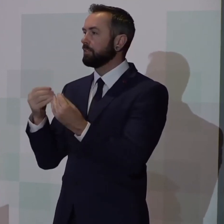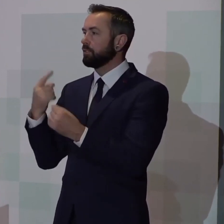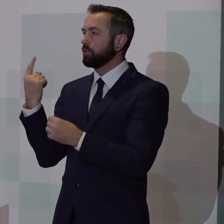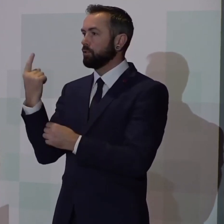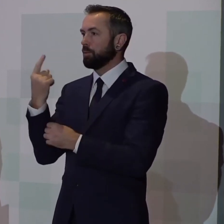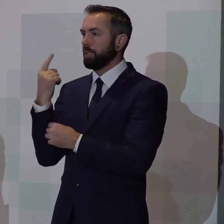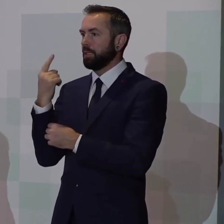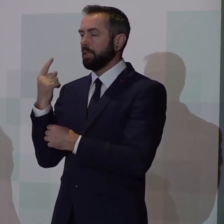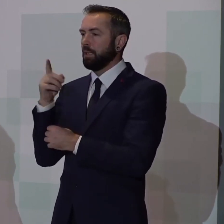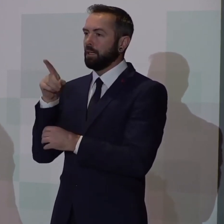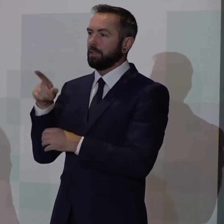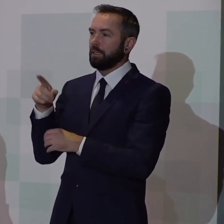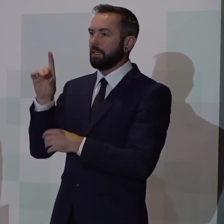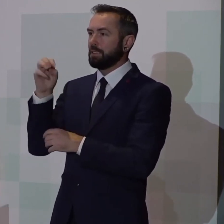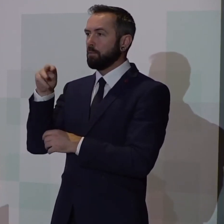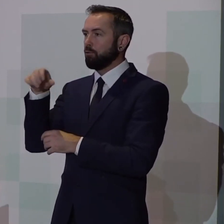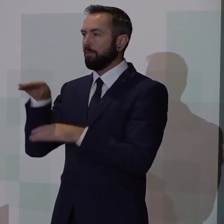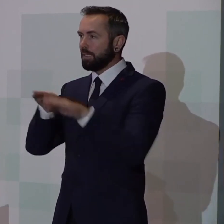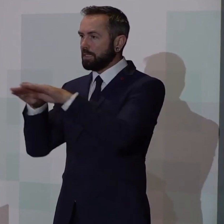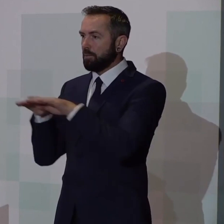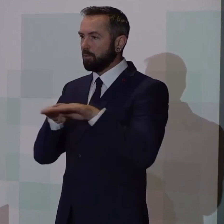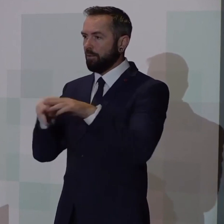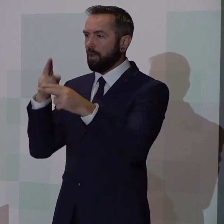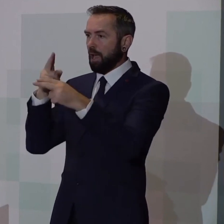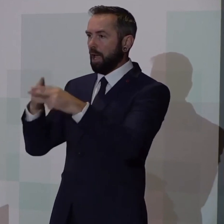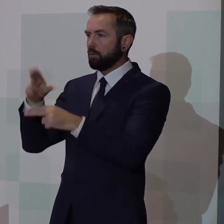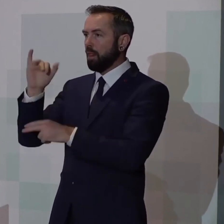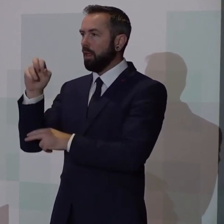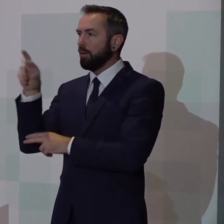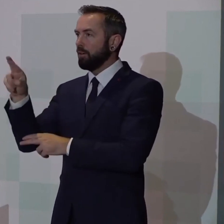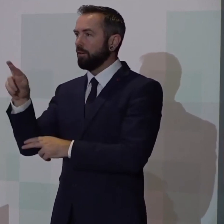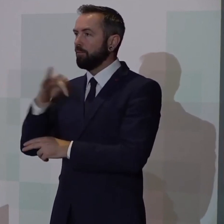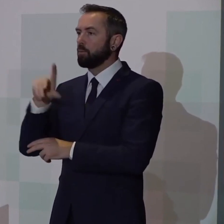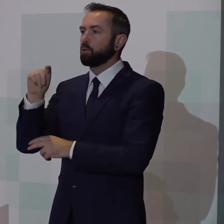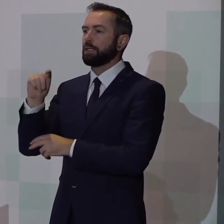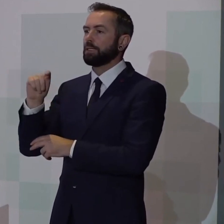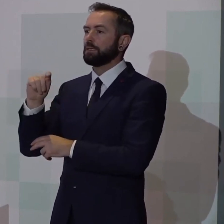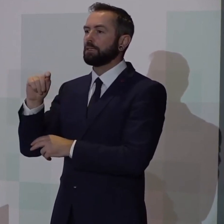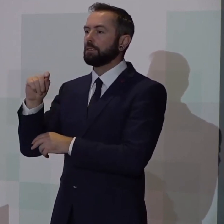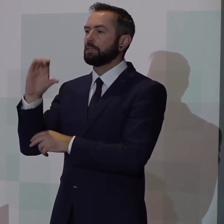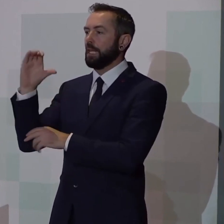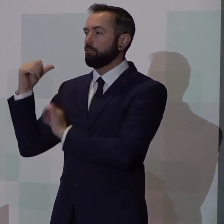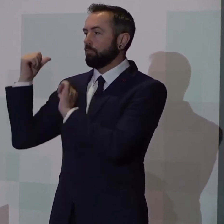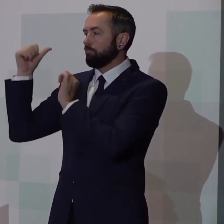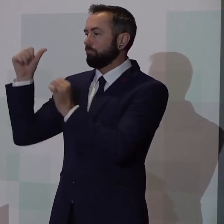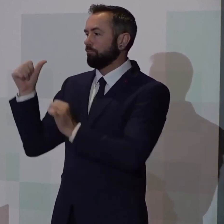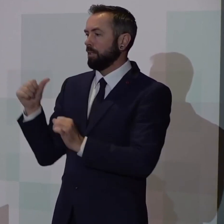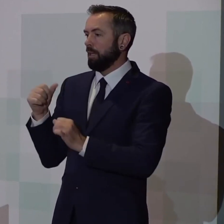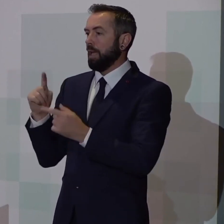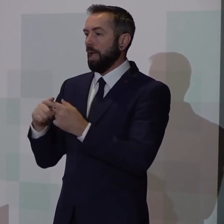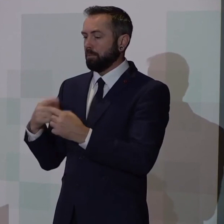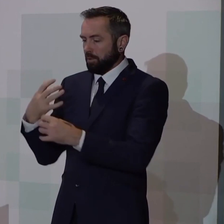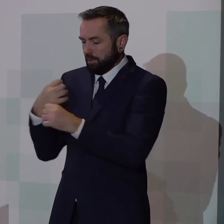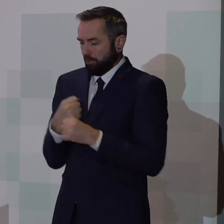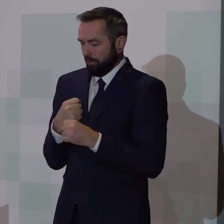the demographic outlier, for much of the 20th century in particular. And to have, I suppose, preserved the traditional